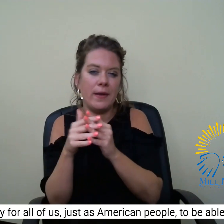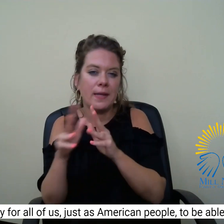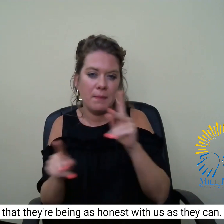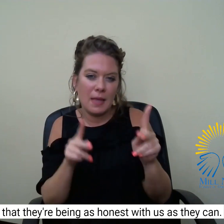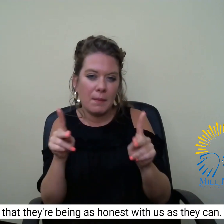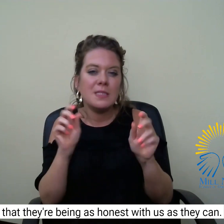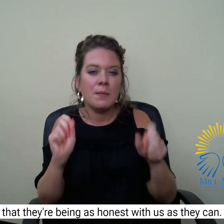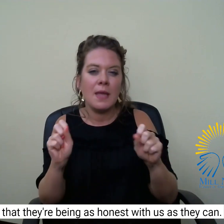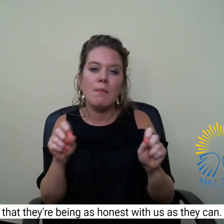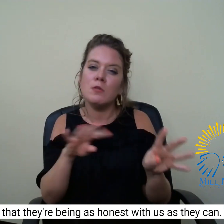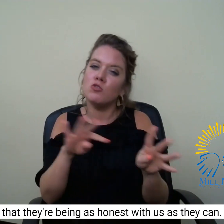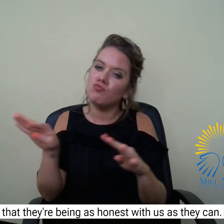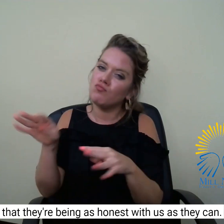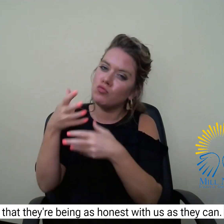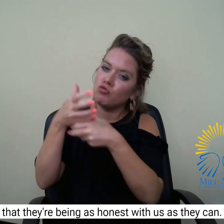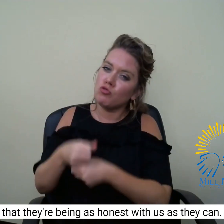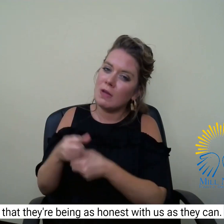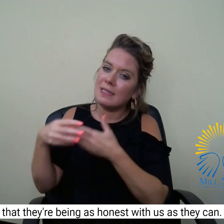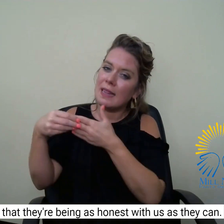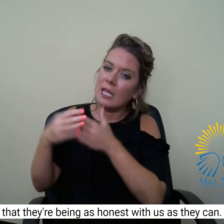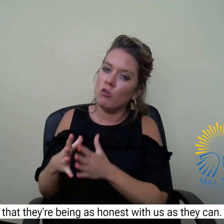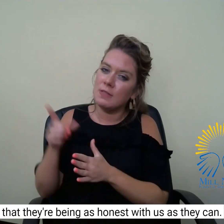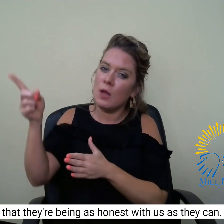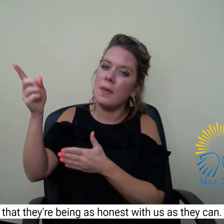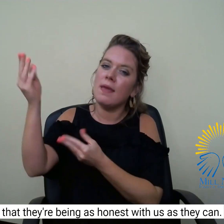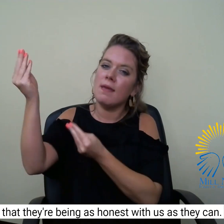able to trust our leaders, that they're being as honest with us as they can.